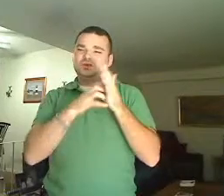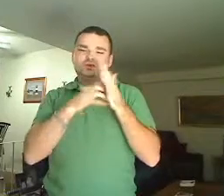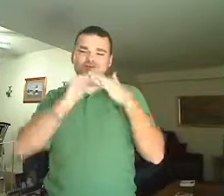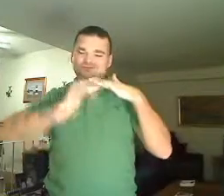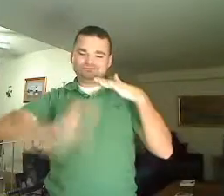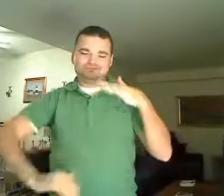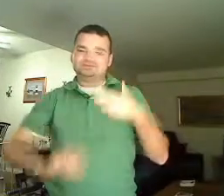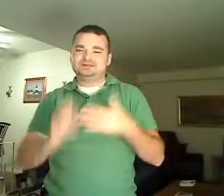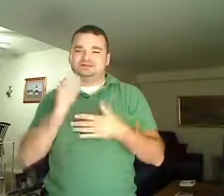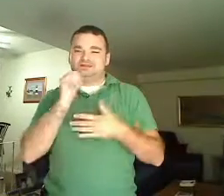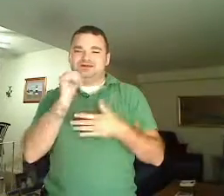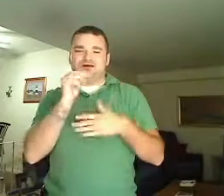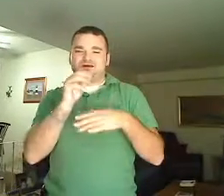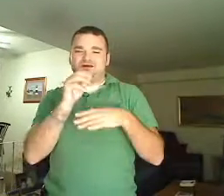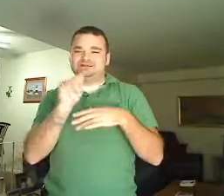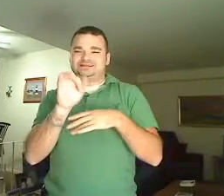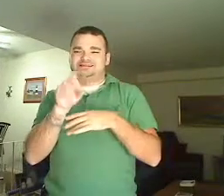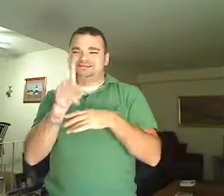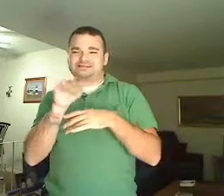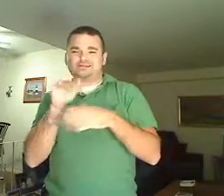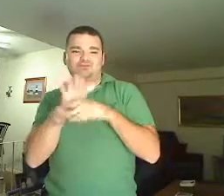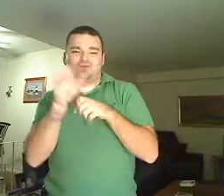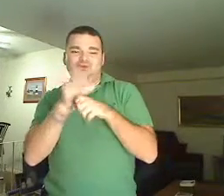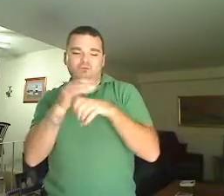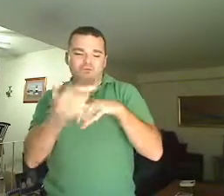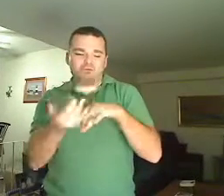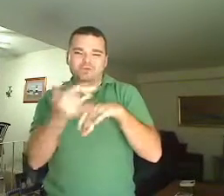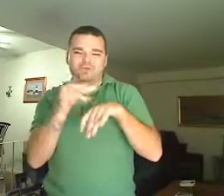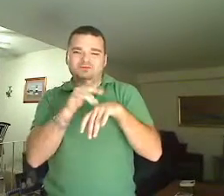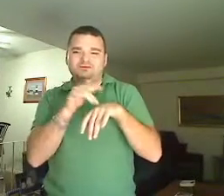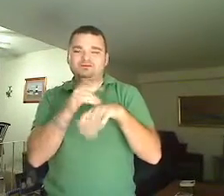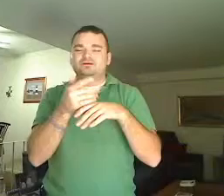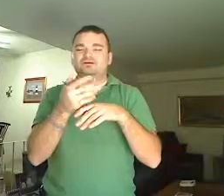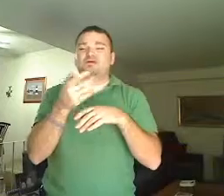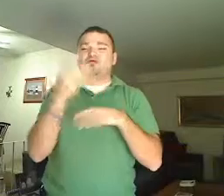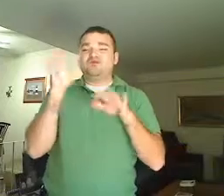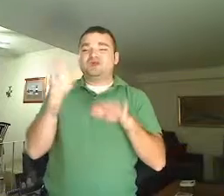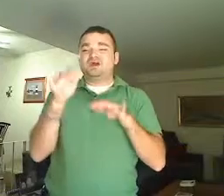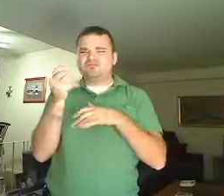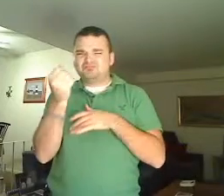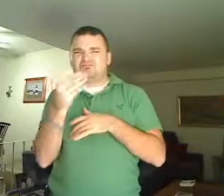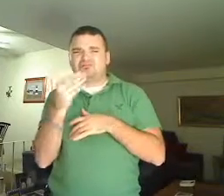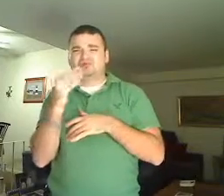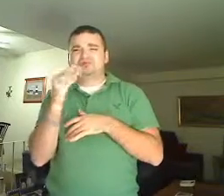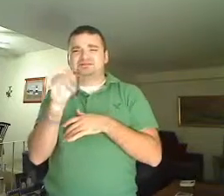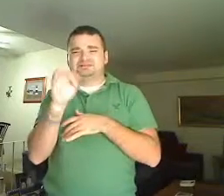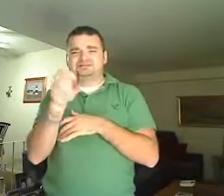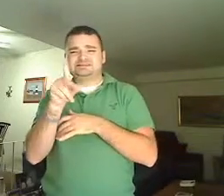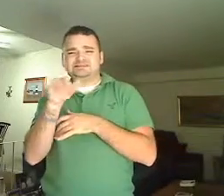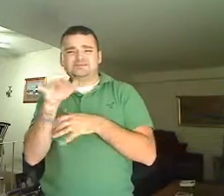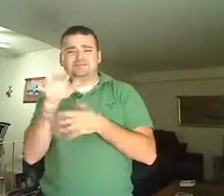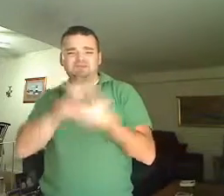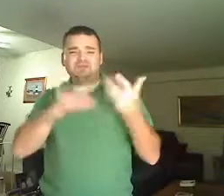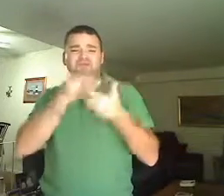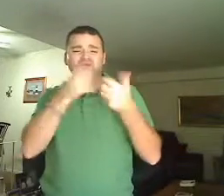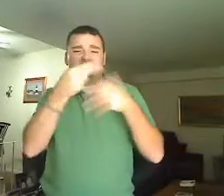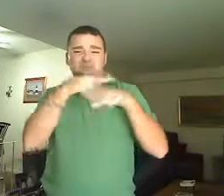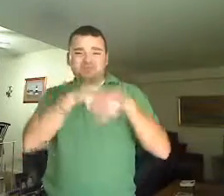acidic enough to burn your skin. Rain is always slightly acidic because it mixes with naturally occurring oxides in the air.